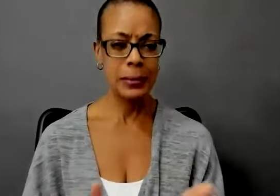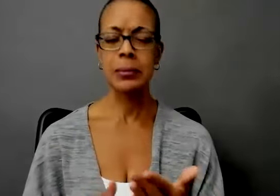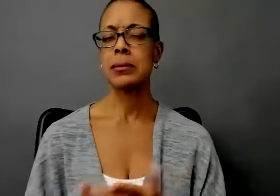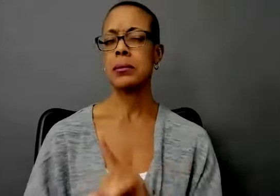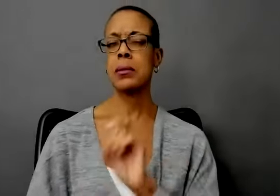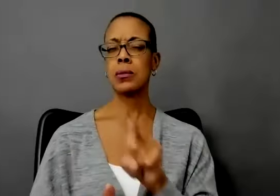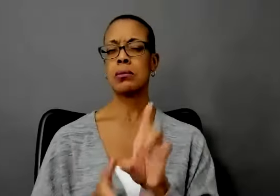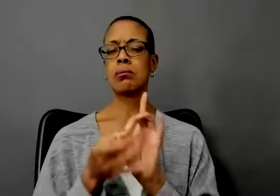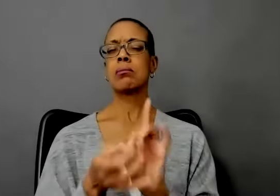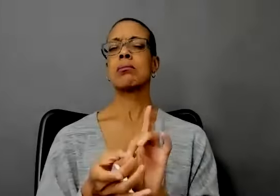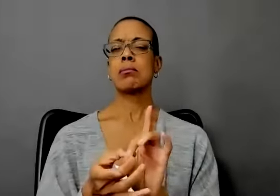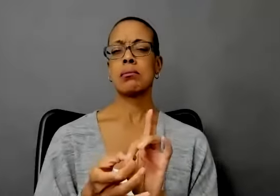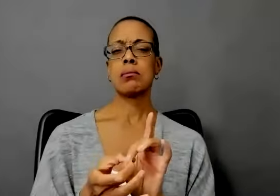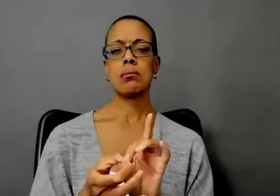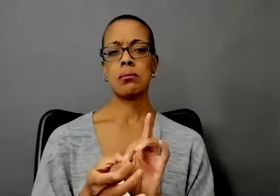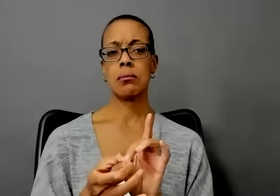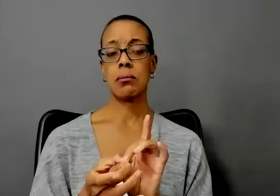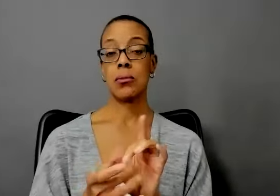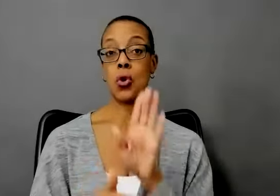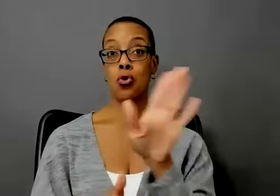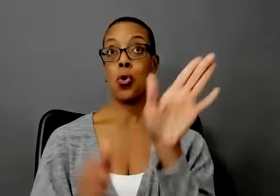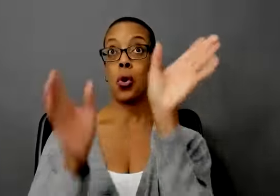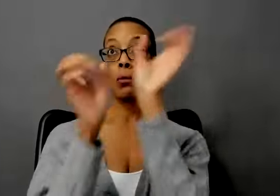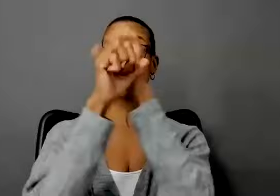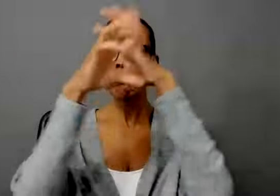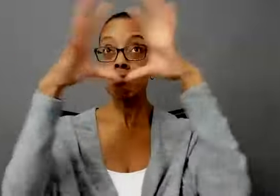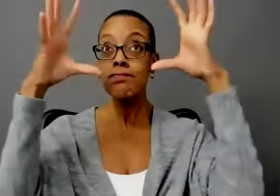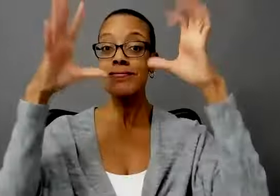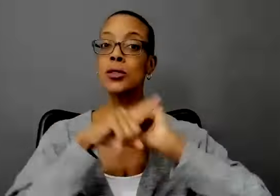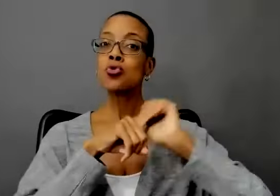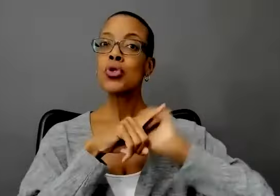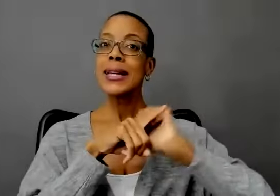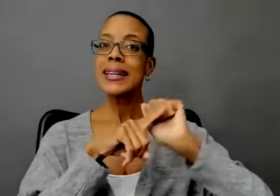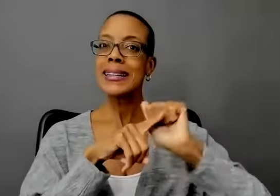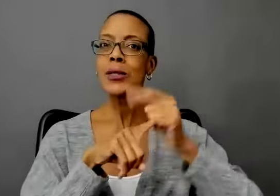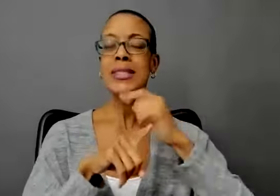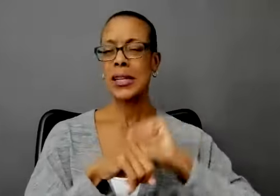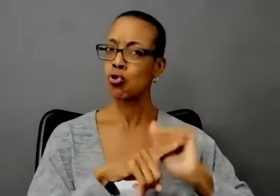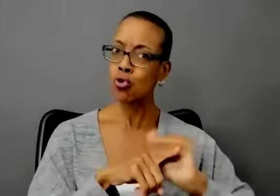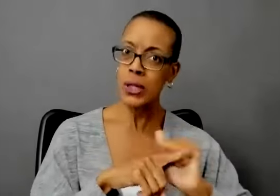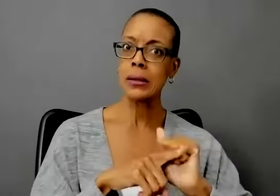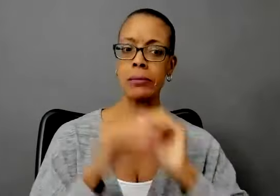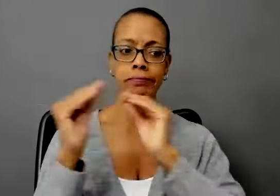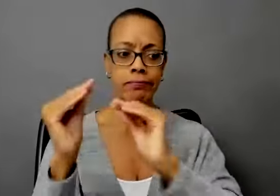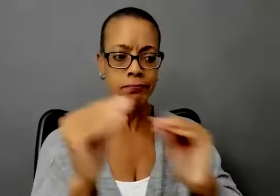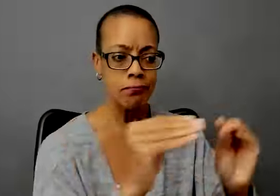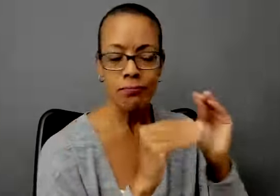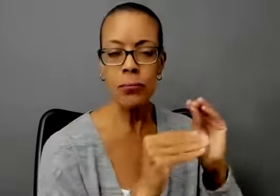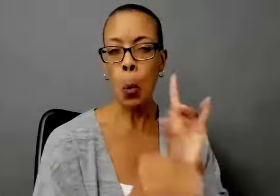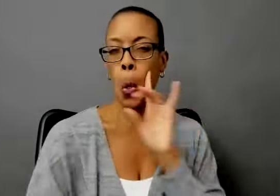around maybe what you imagine in some of the training that you were proposing, or the ideas of the training. And maybe if you could just share,